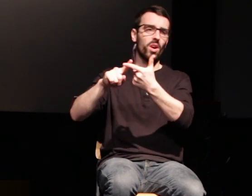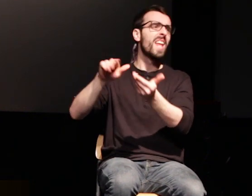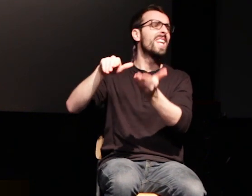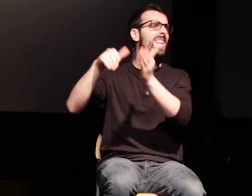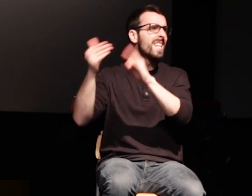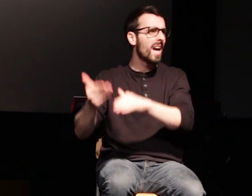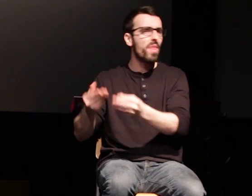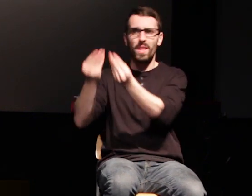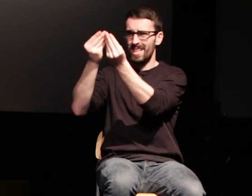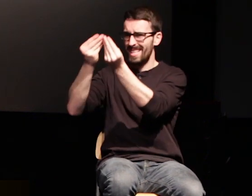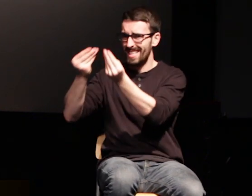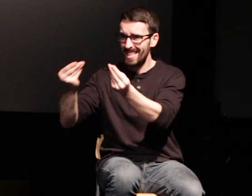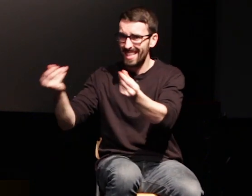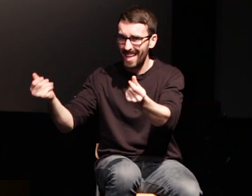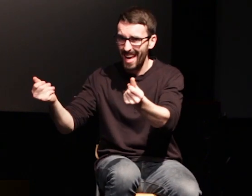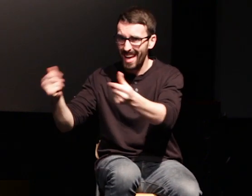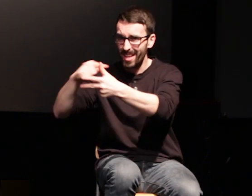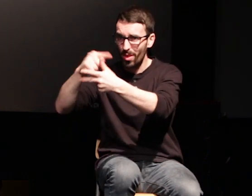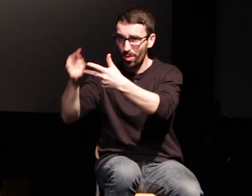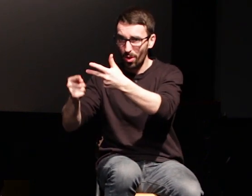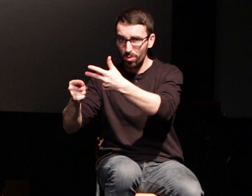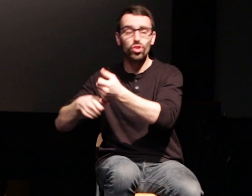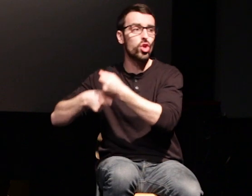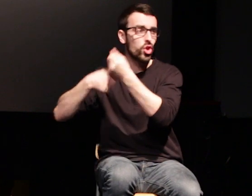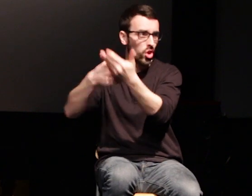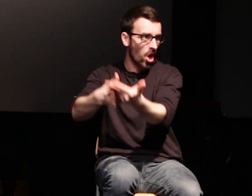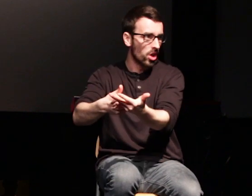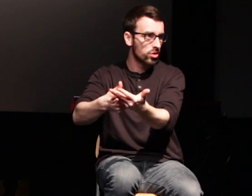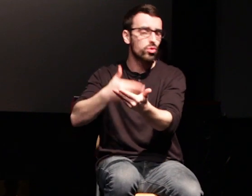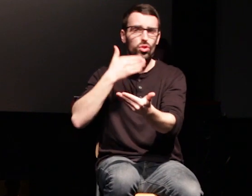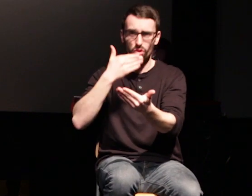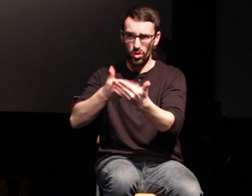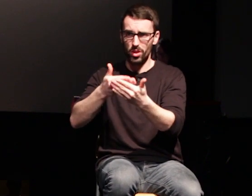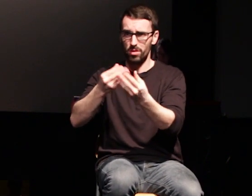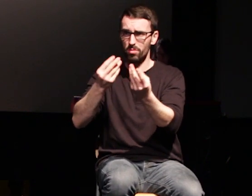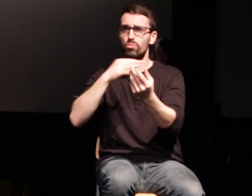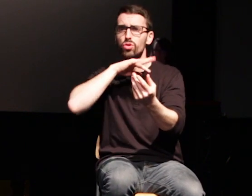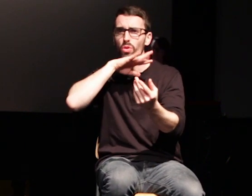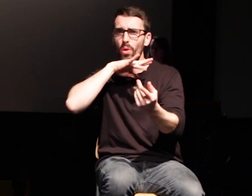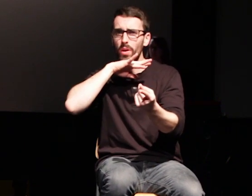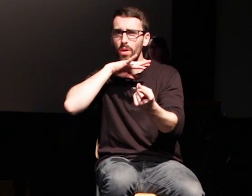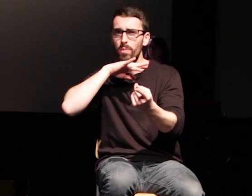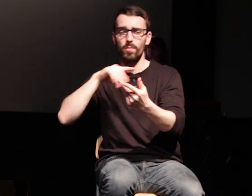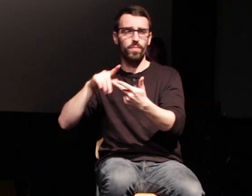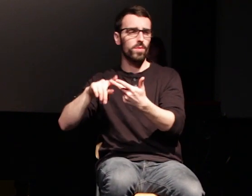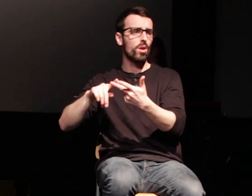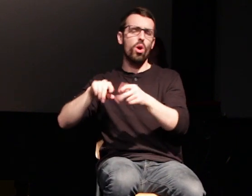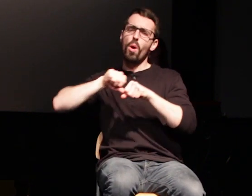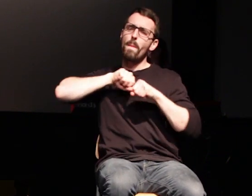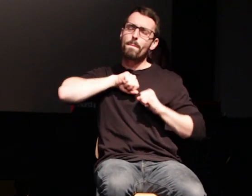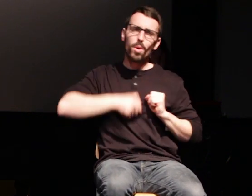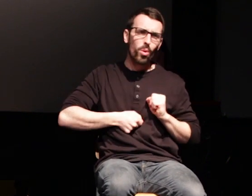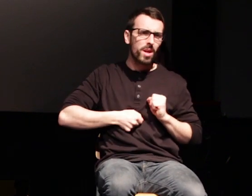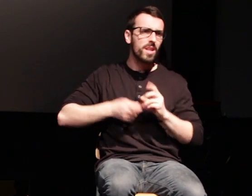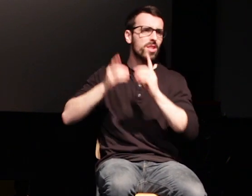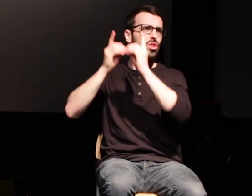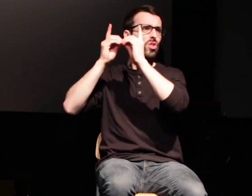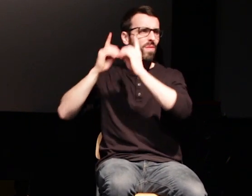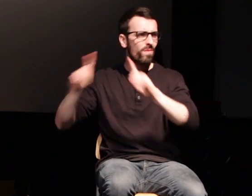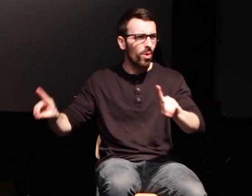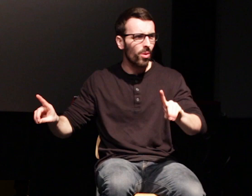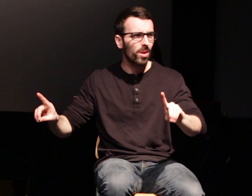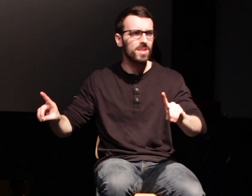decay. Let's change it. Brokenness, divorce, sickness,